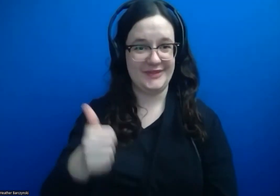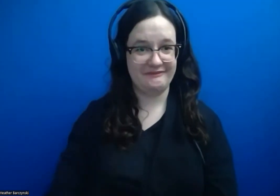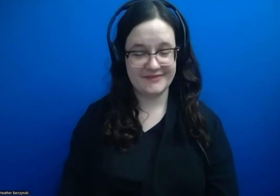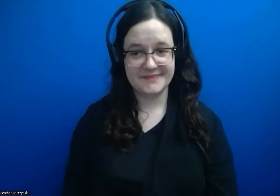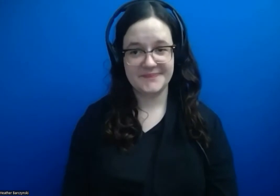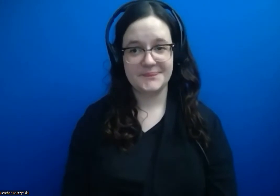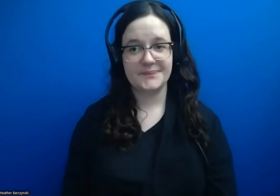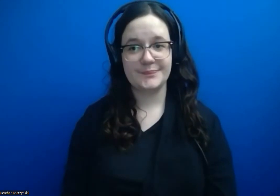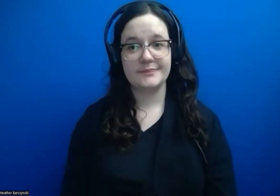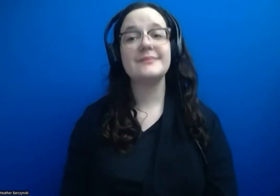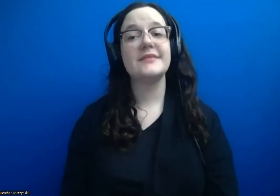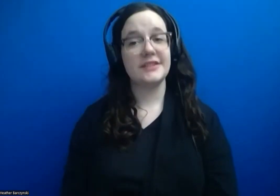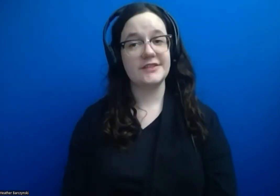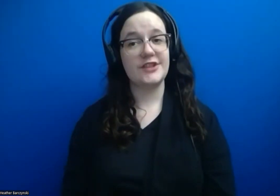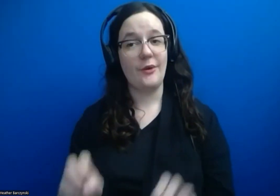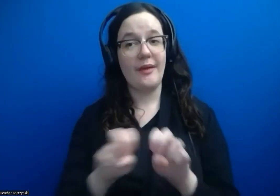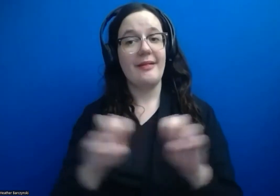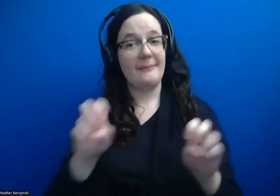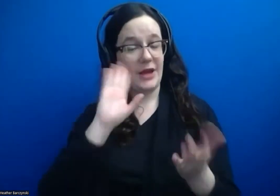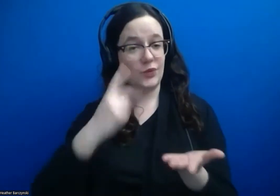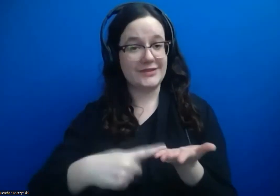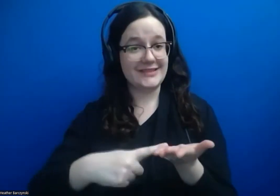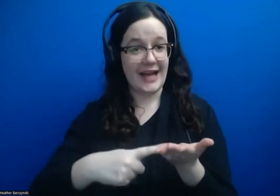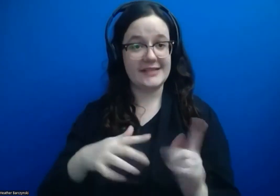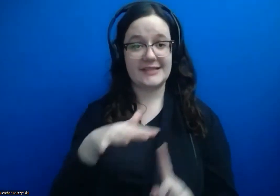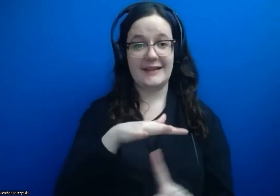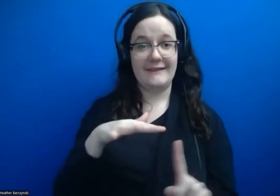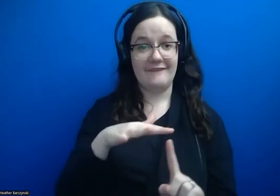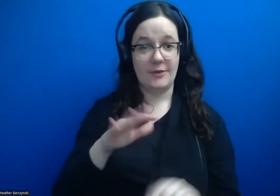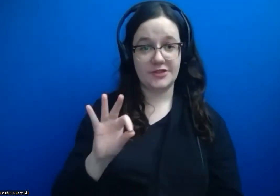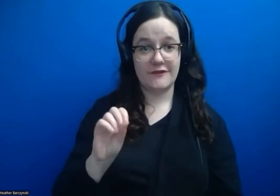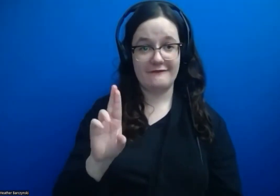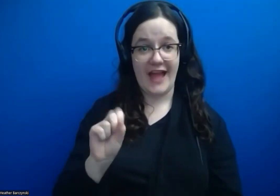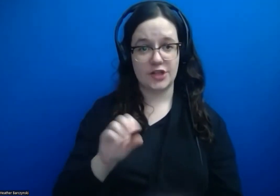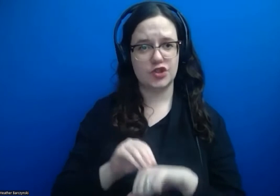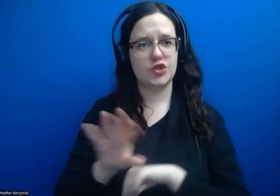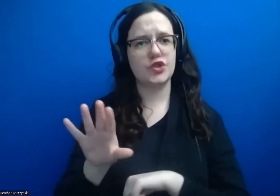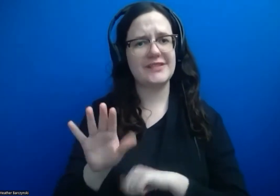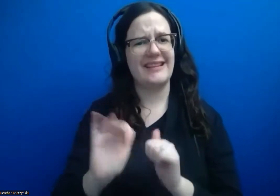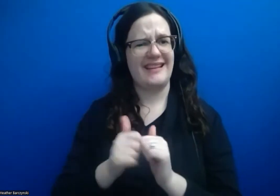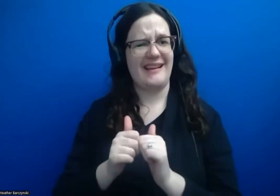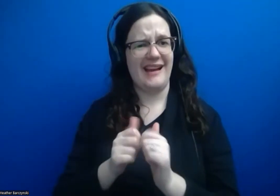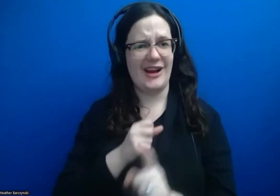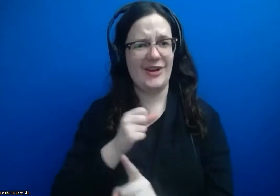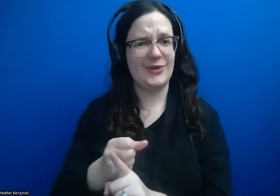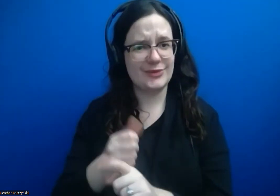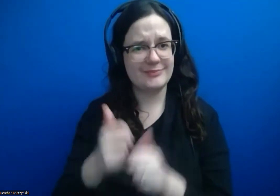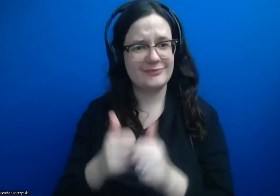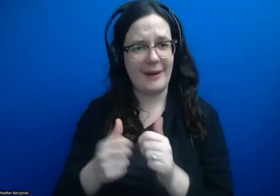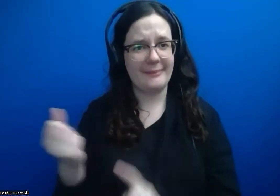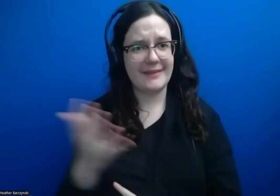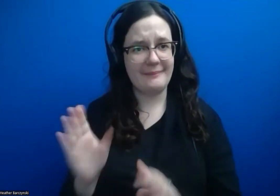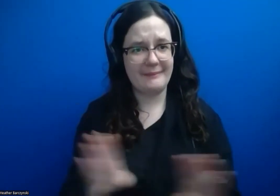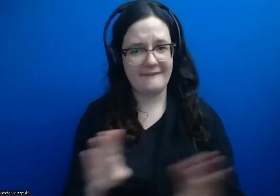So the panel will also discuss how environmental factors can be conducive to problematic gambling I behavior. don't remember because it's been that way. I didn't do